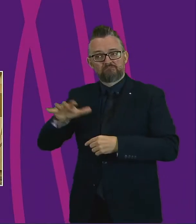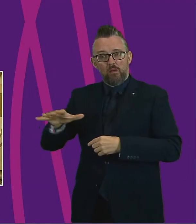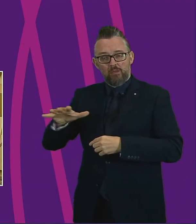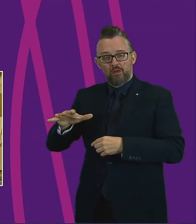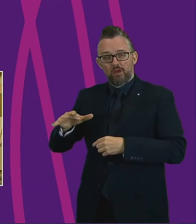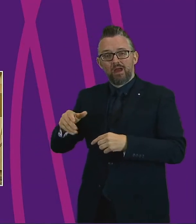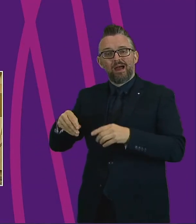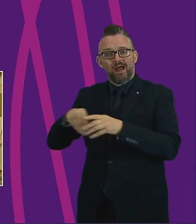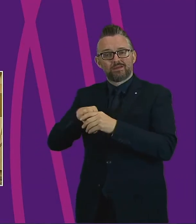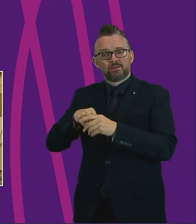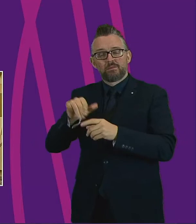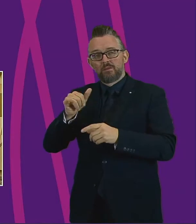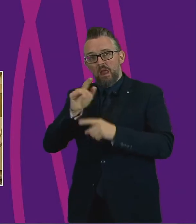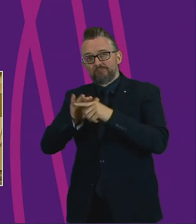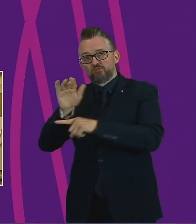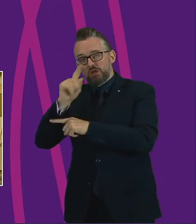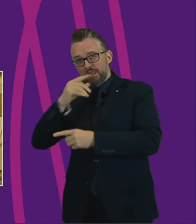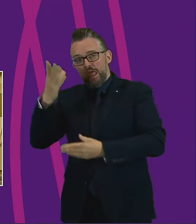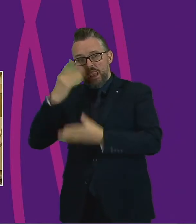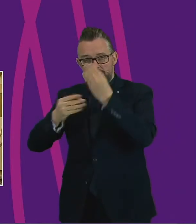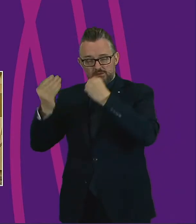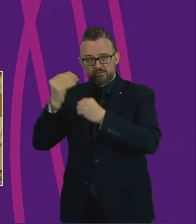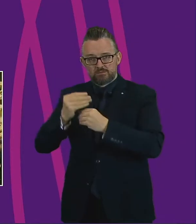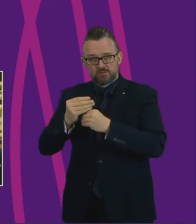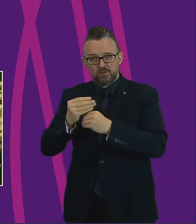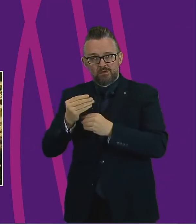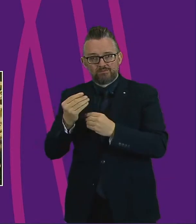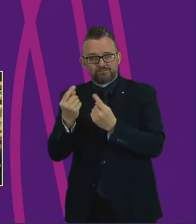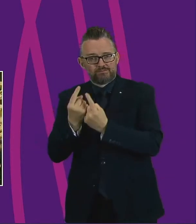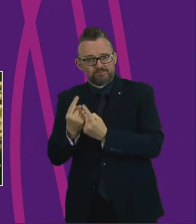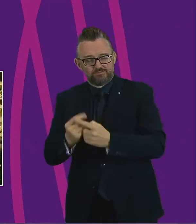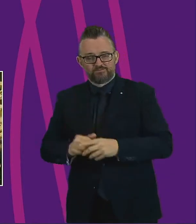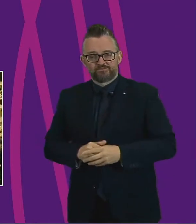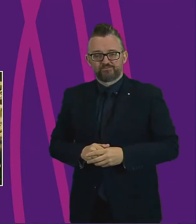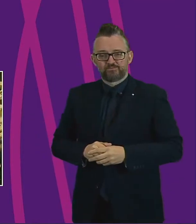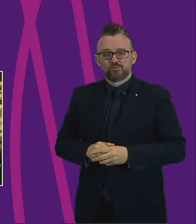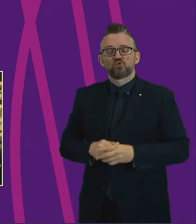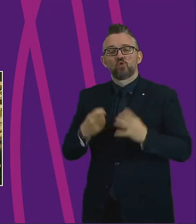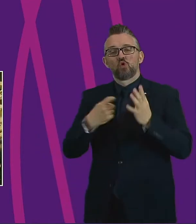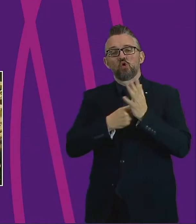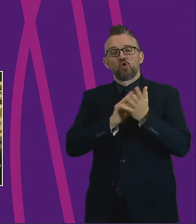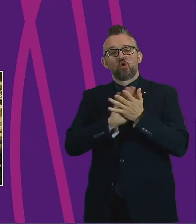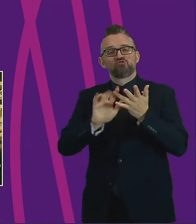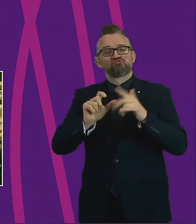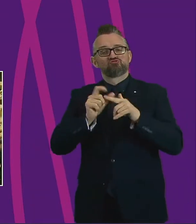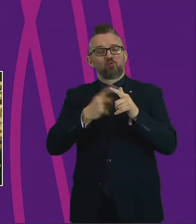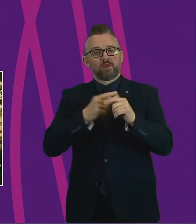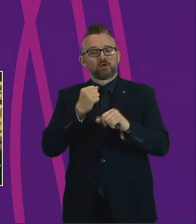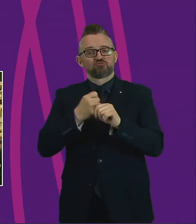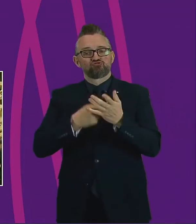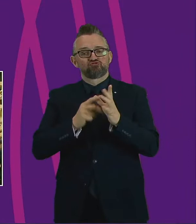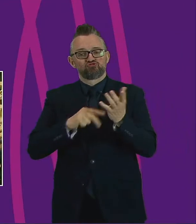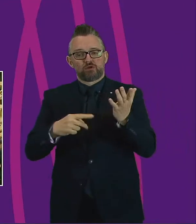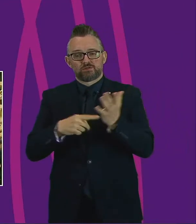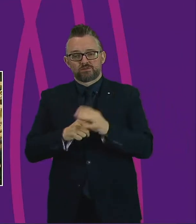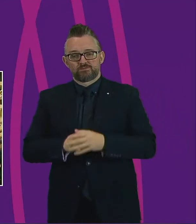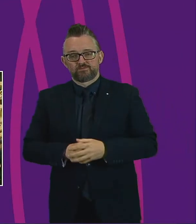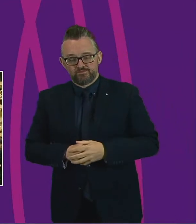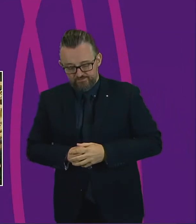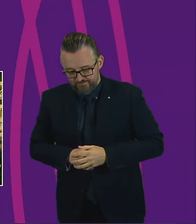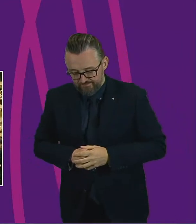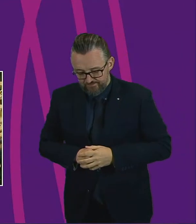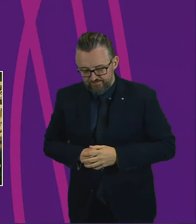that require to be learned in that particular case. Rhoda Grant, to be followed by Claire Adamson. Thank you, Presiding Officer.